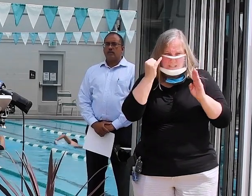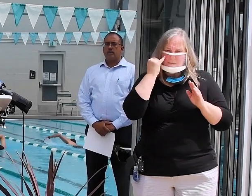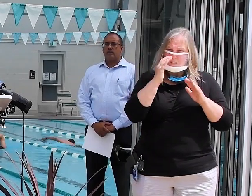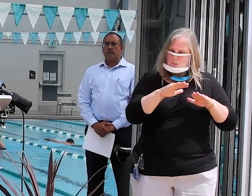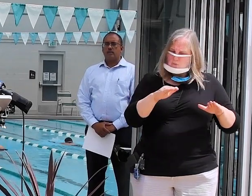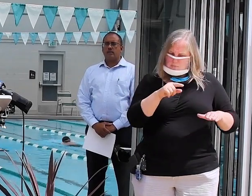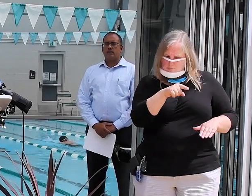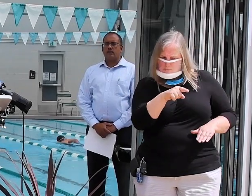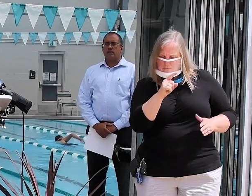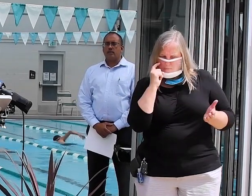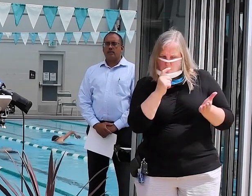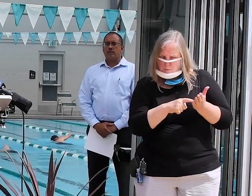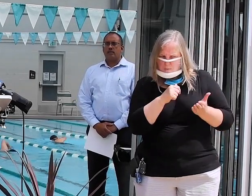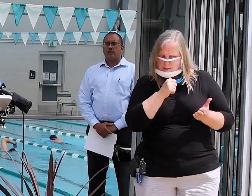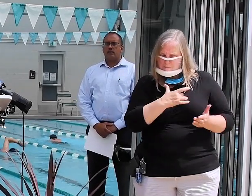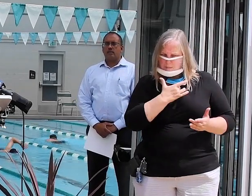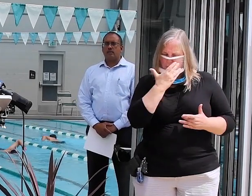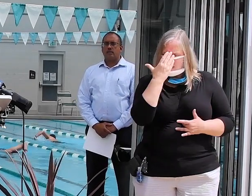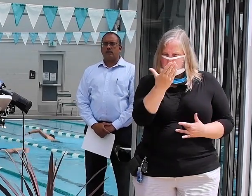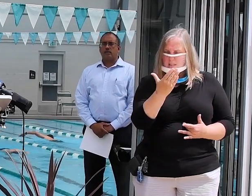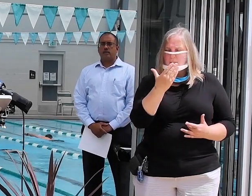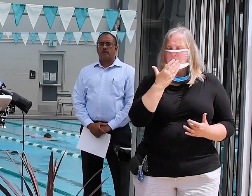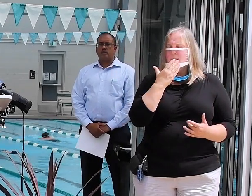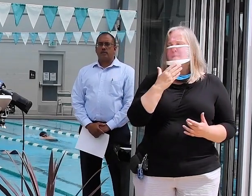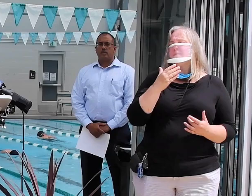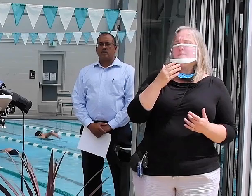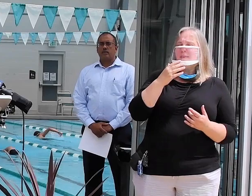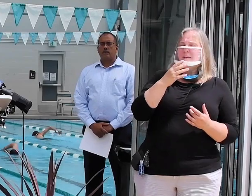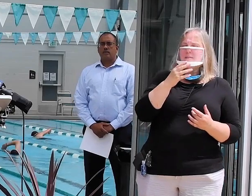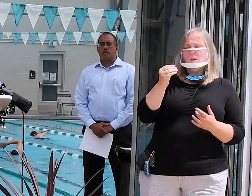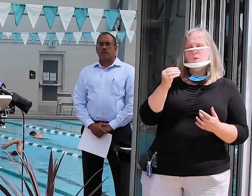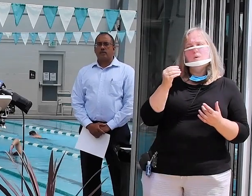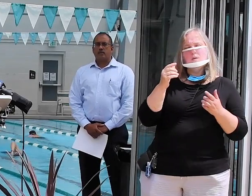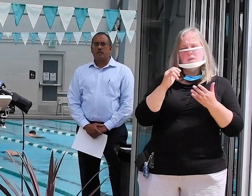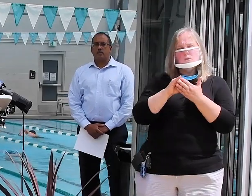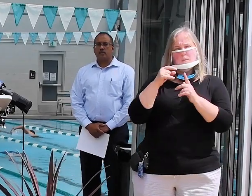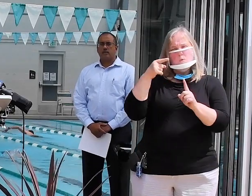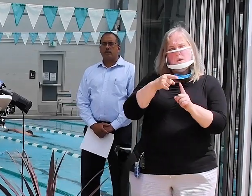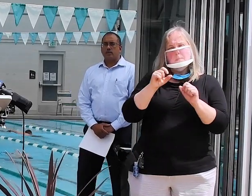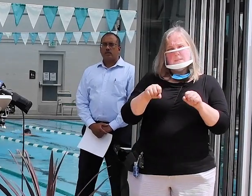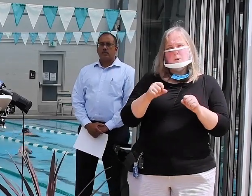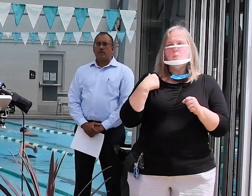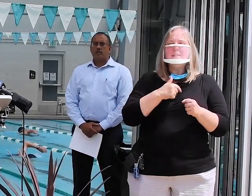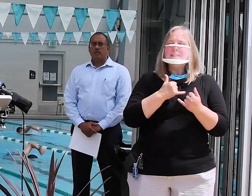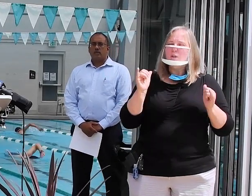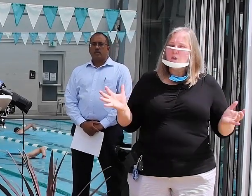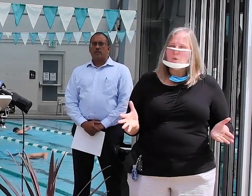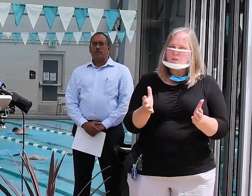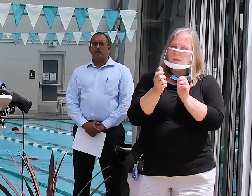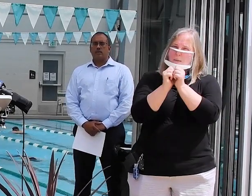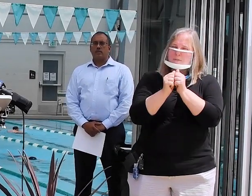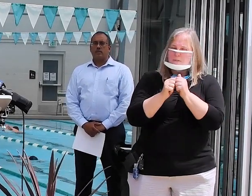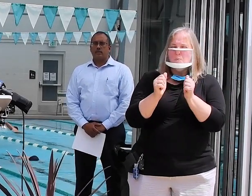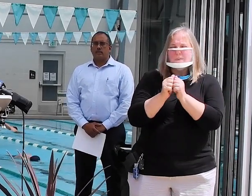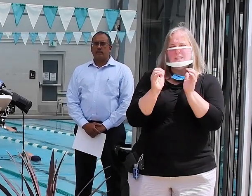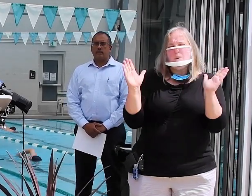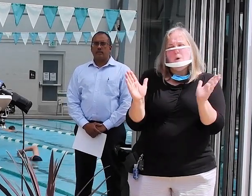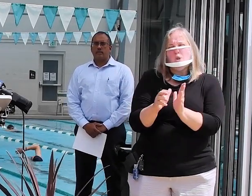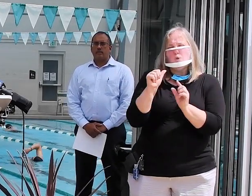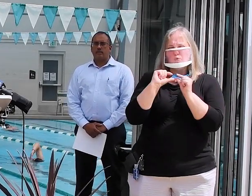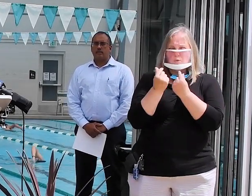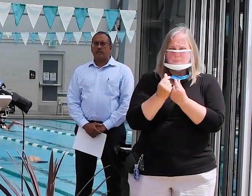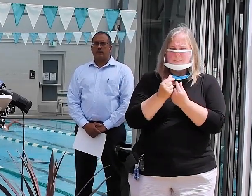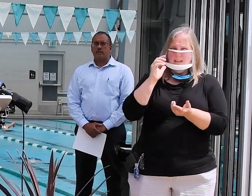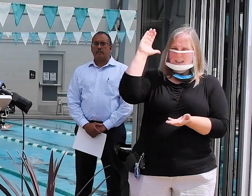not feeling well. To the extent possible, we still encourage competition among smaller groups, less direct